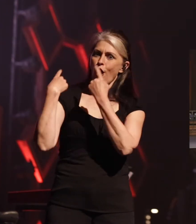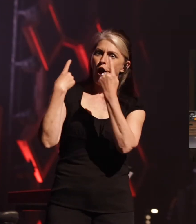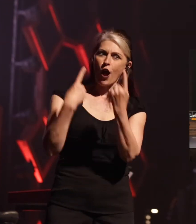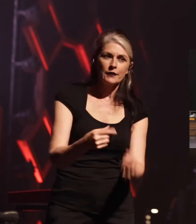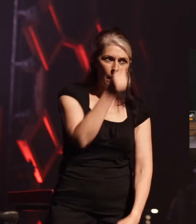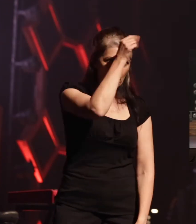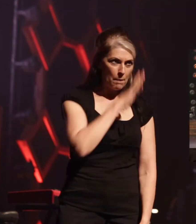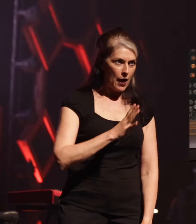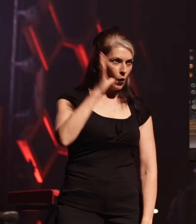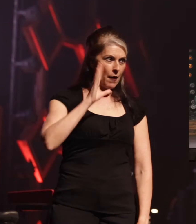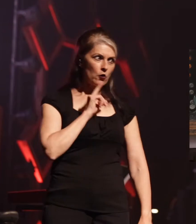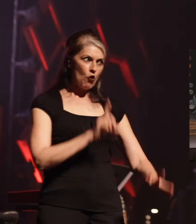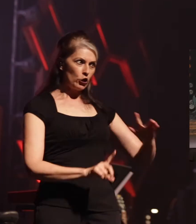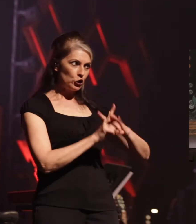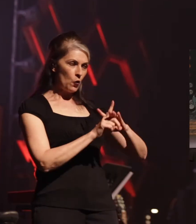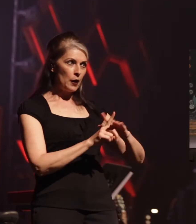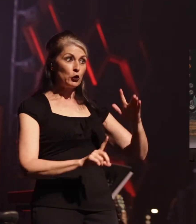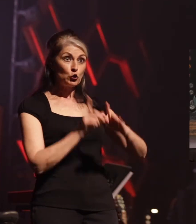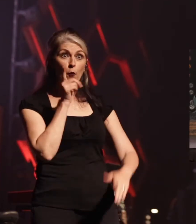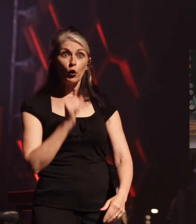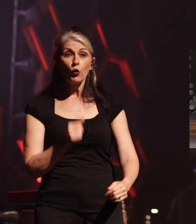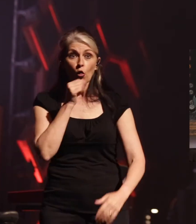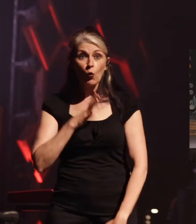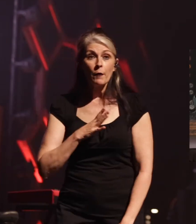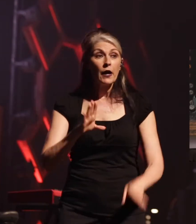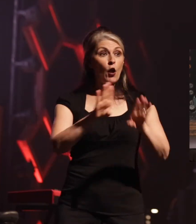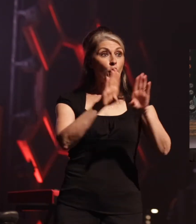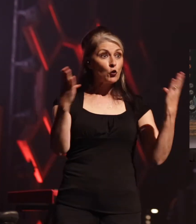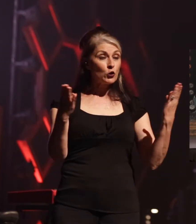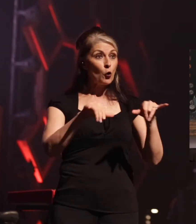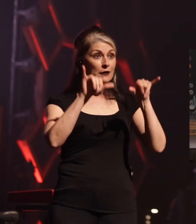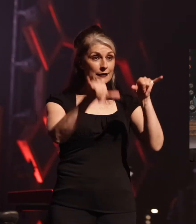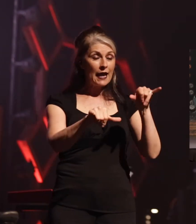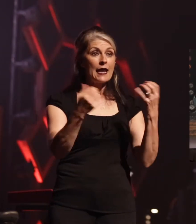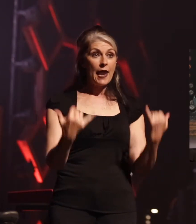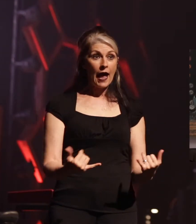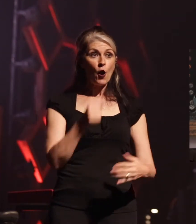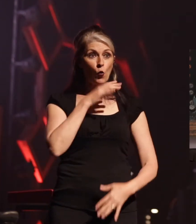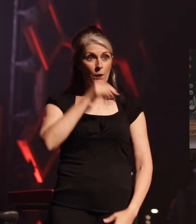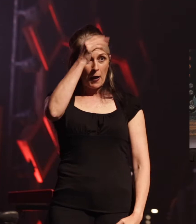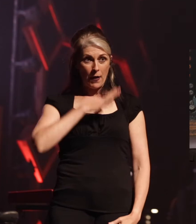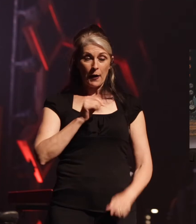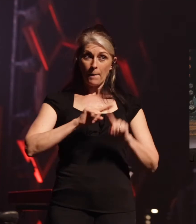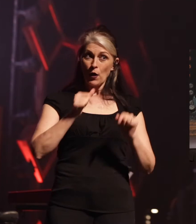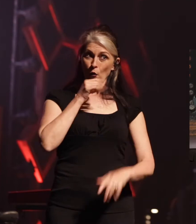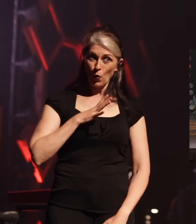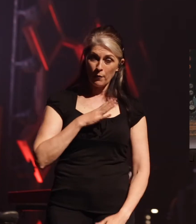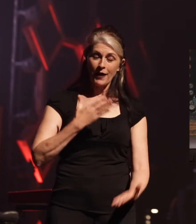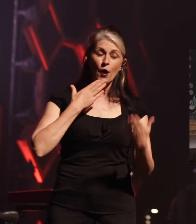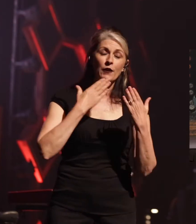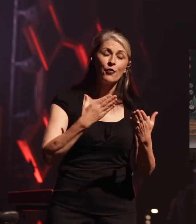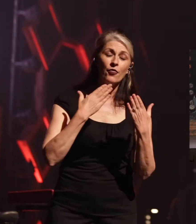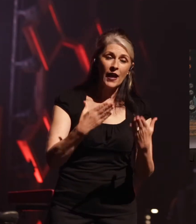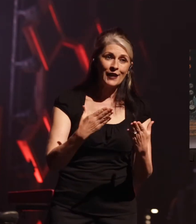coming, the women were. And it kept our church doors open, and now we have men and women coming. But ladies of the Grove, I just want to say thank you